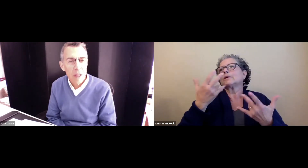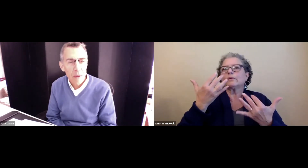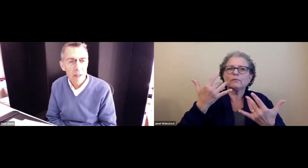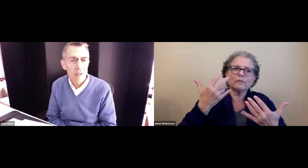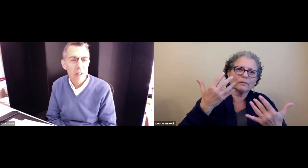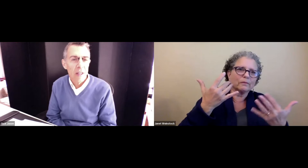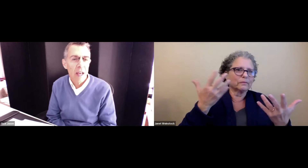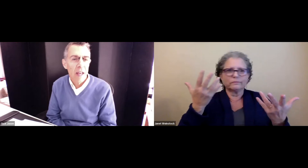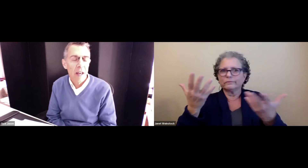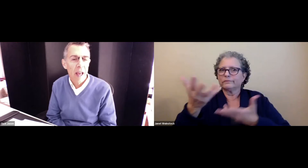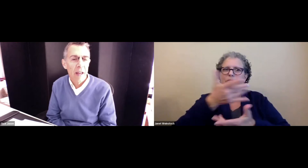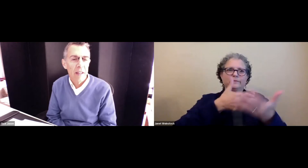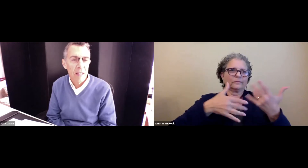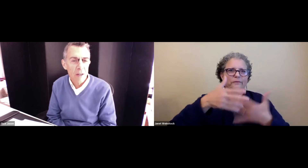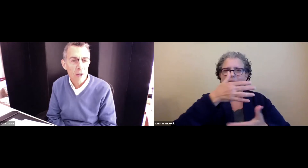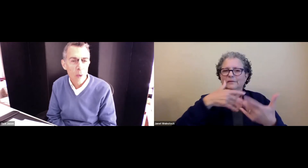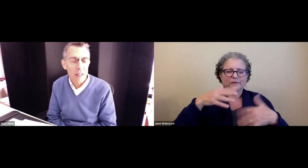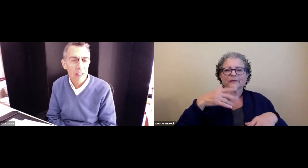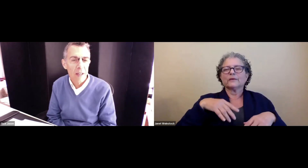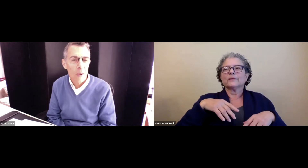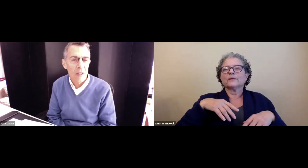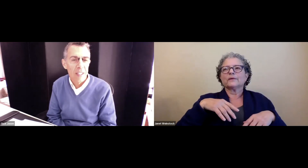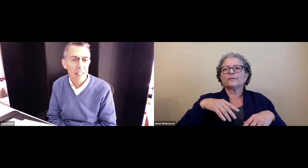hearings and continue to wait in quarantine.